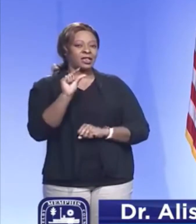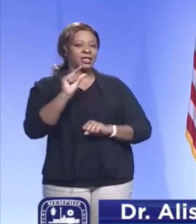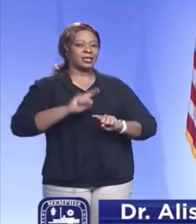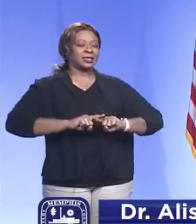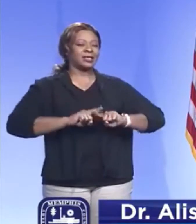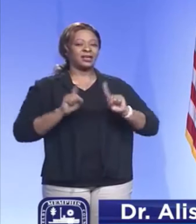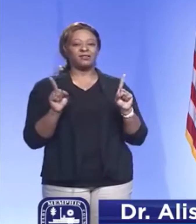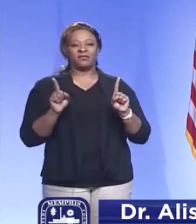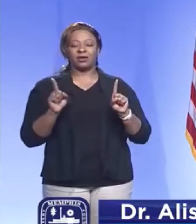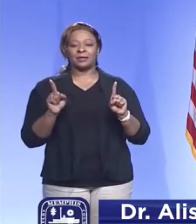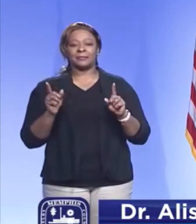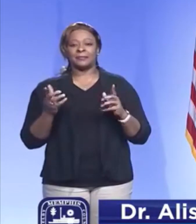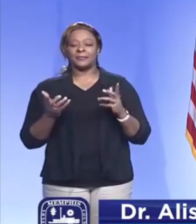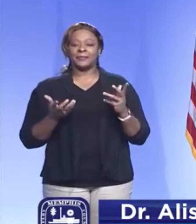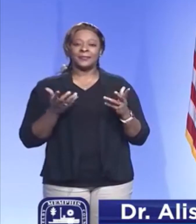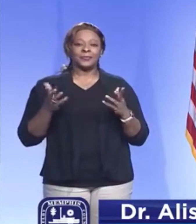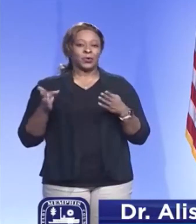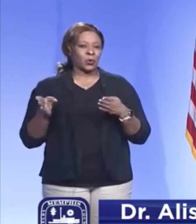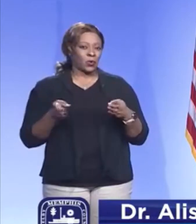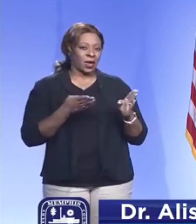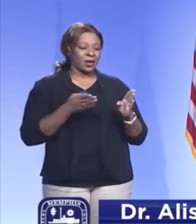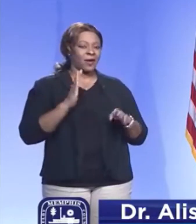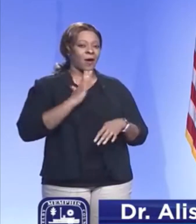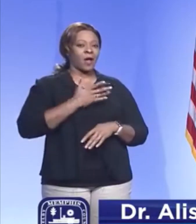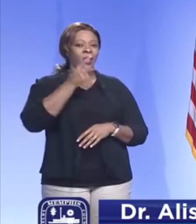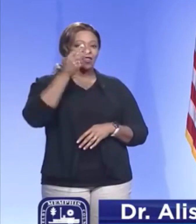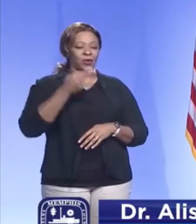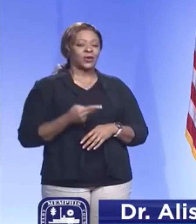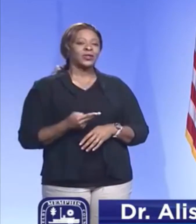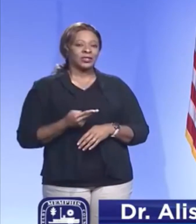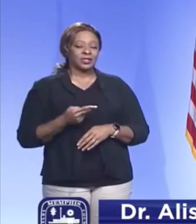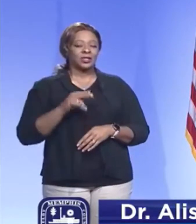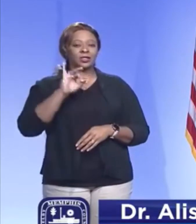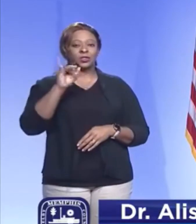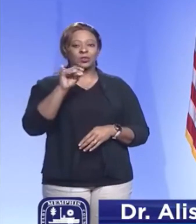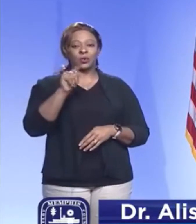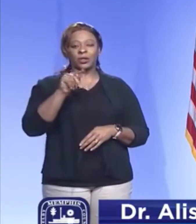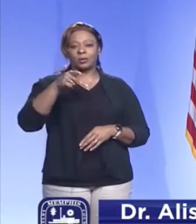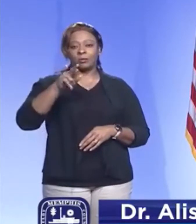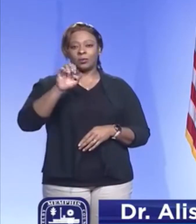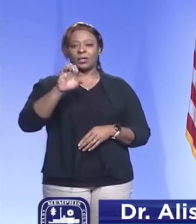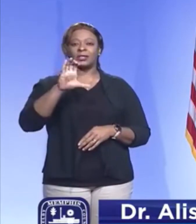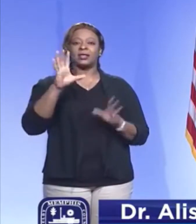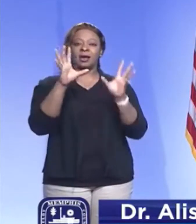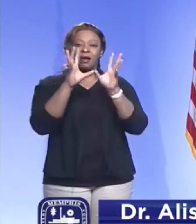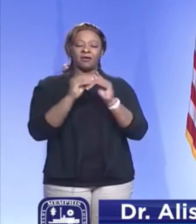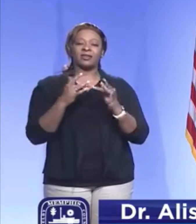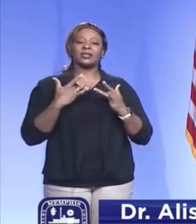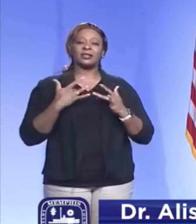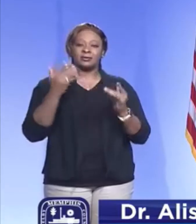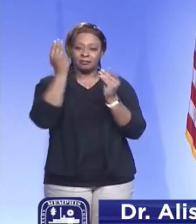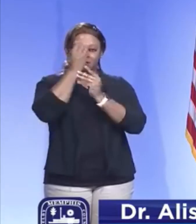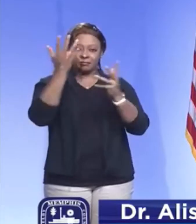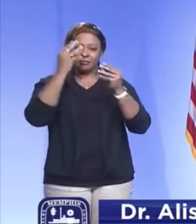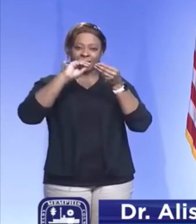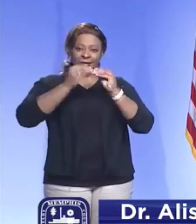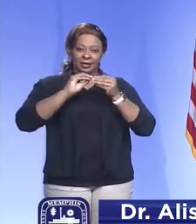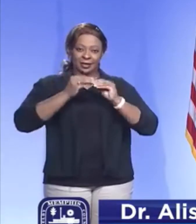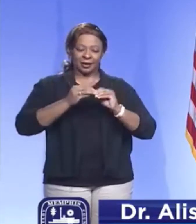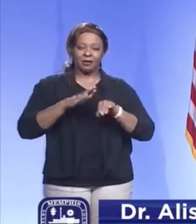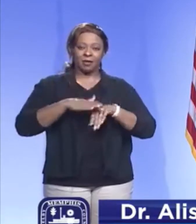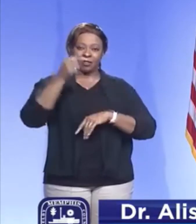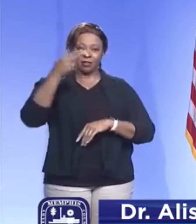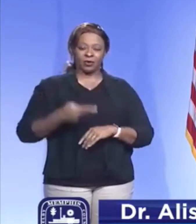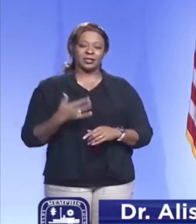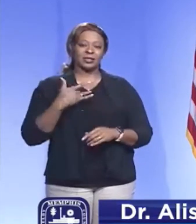different route on our Thursday joint press conference. As you know, we typically give a lot of data on Thursdays,